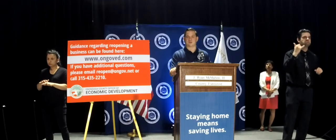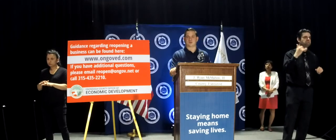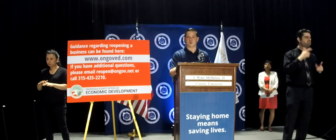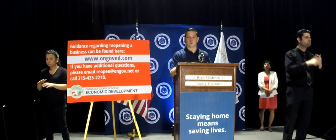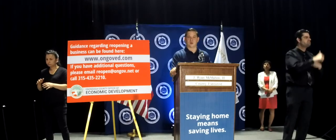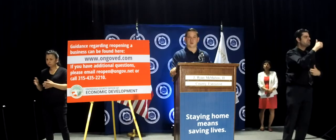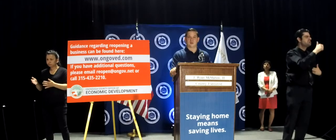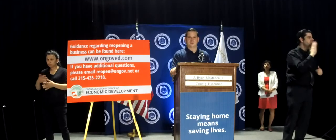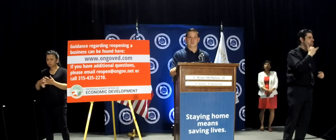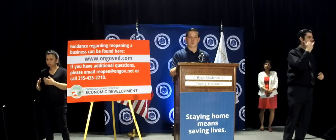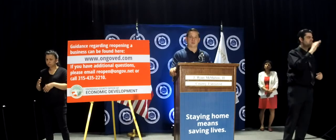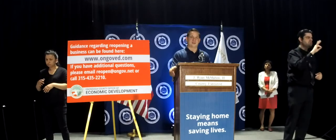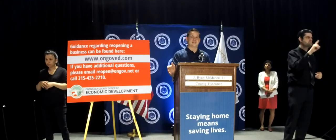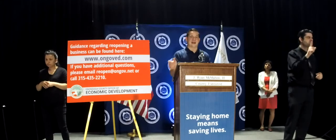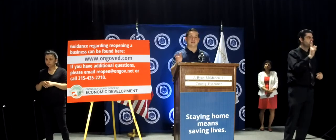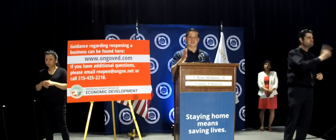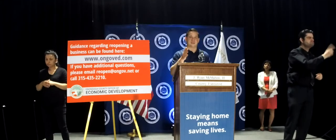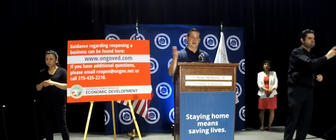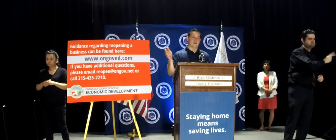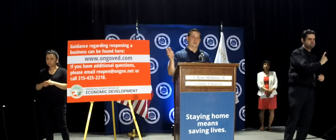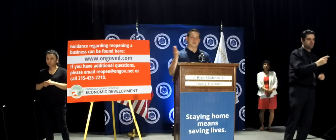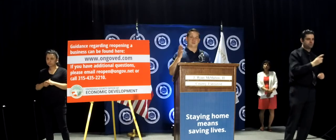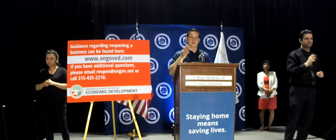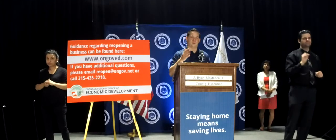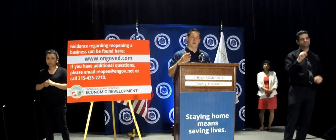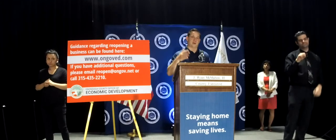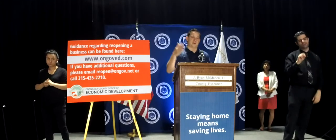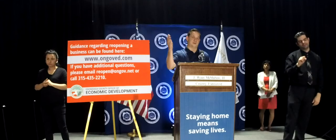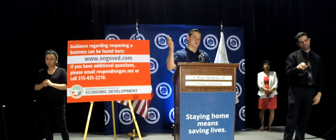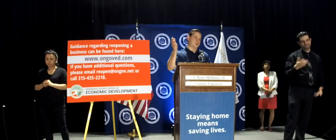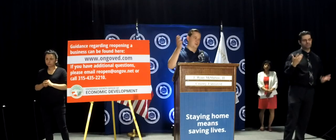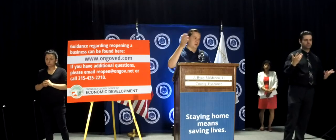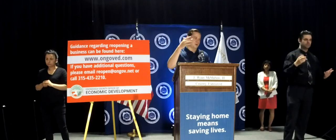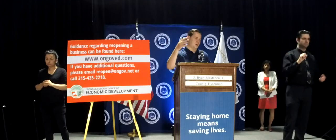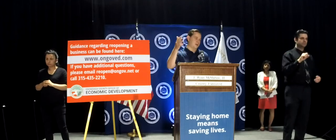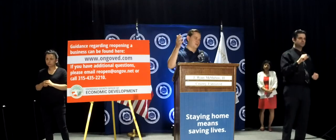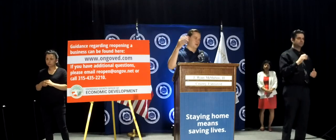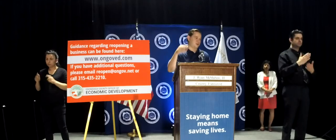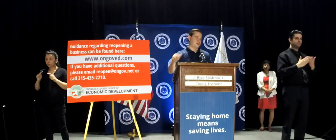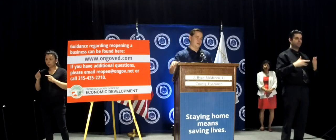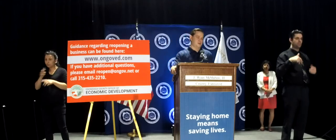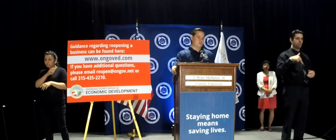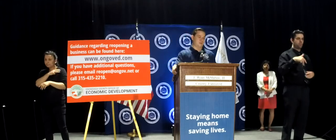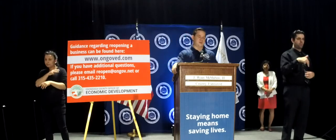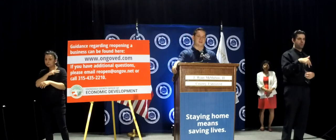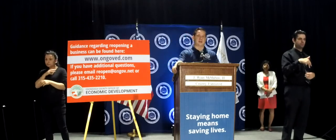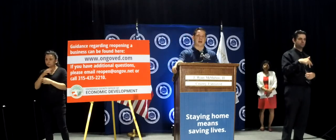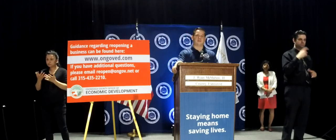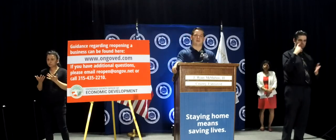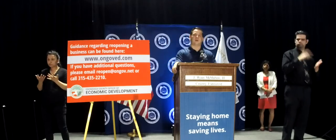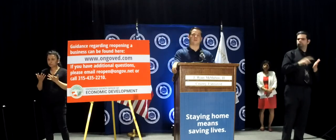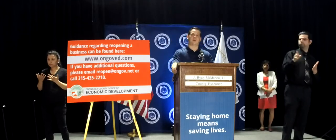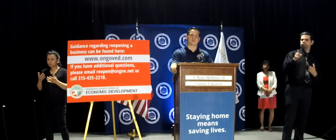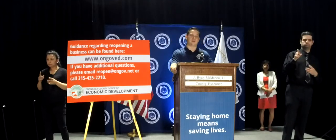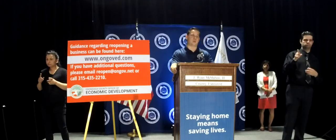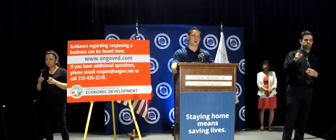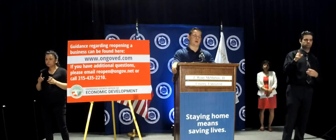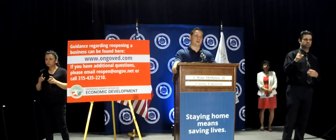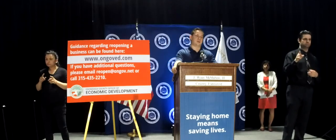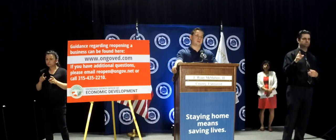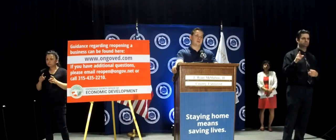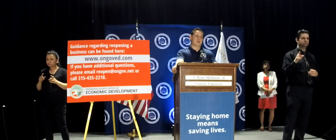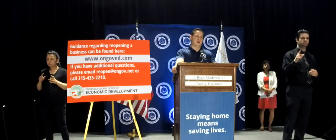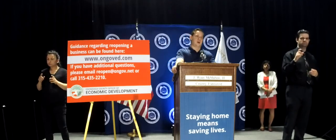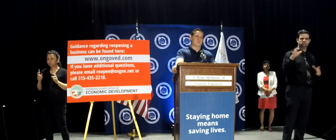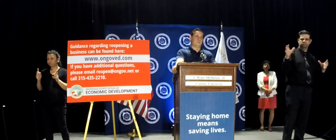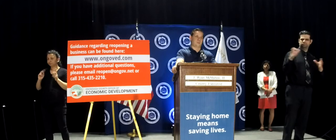calls, I'm sure, were moment in time scenarios. You have people walking down the street, walking by each other. Maybe they say hi for a couple minutes and keep